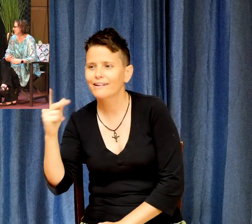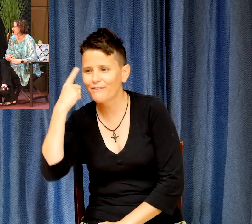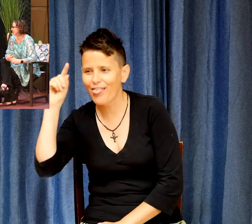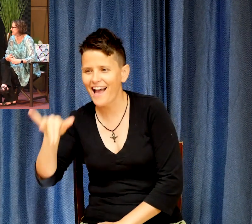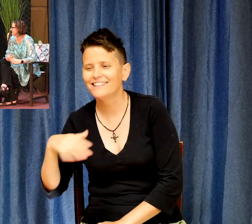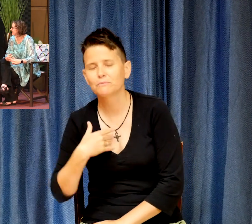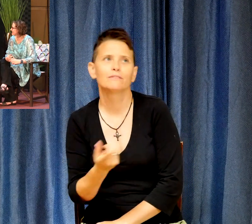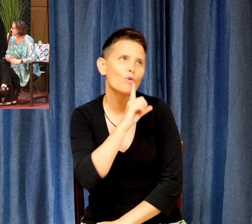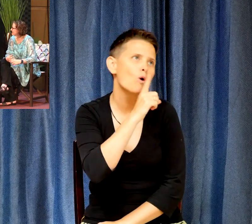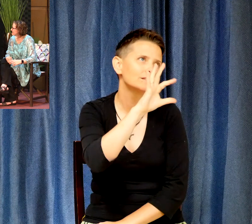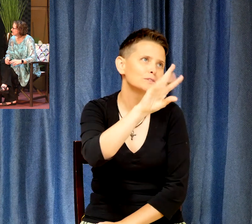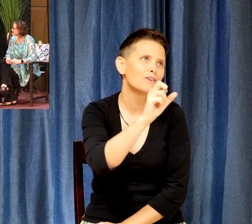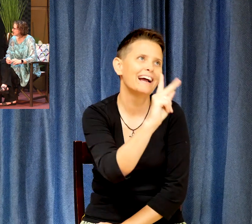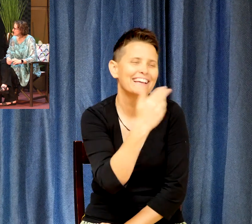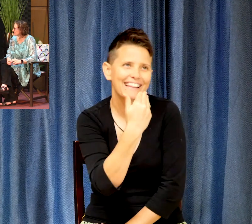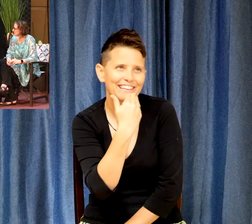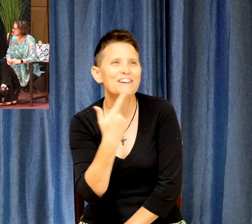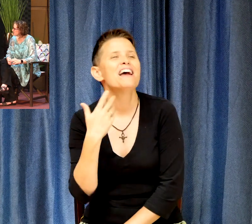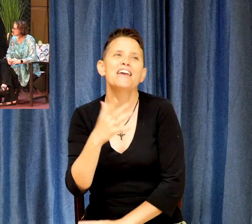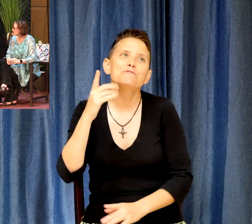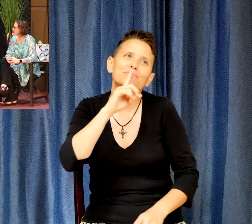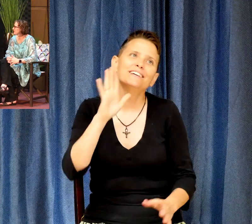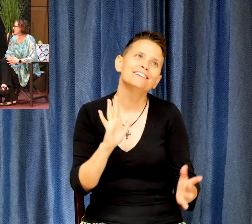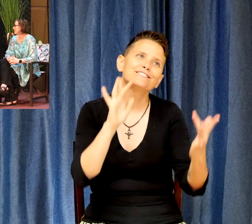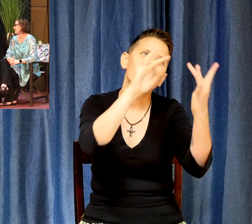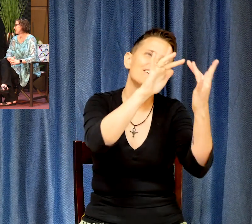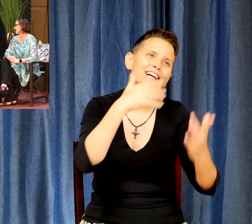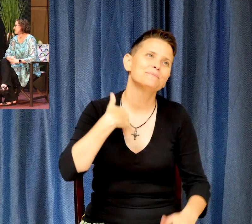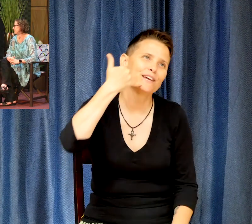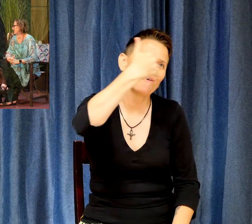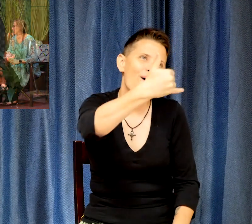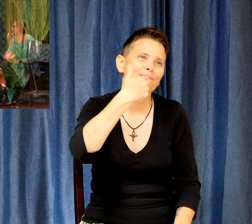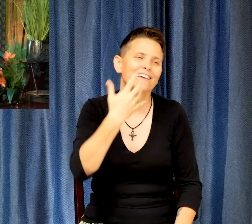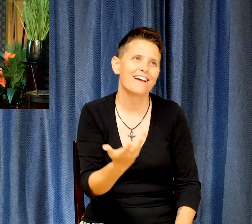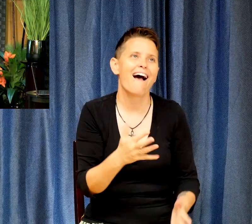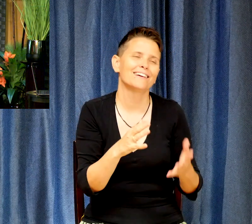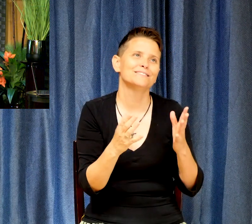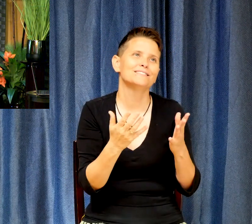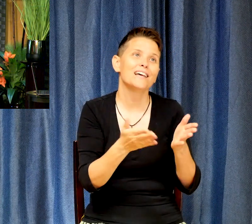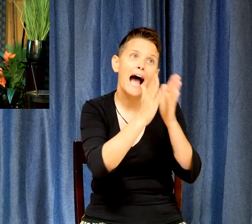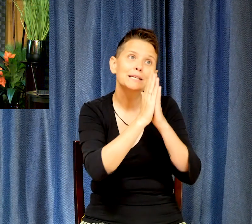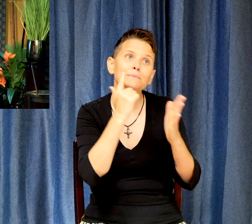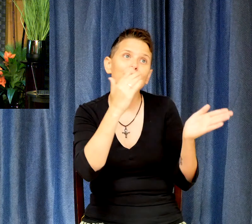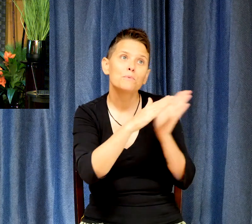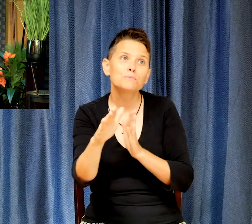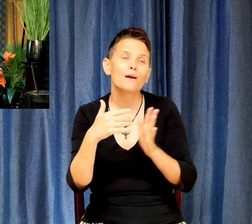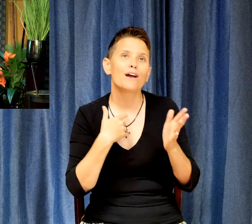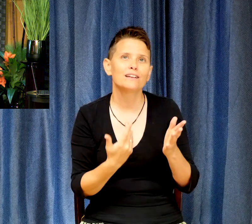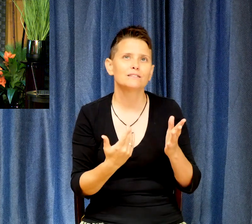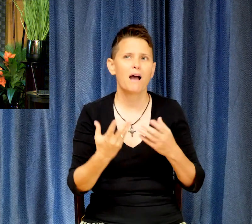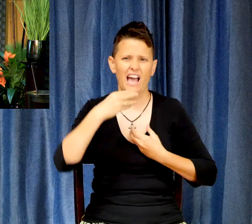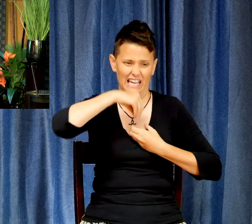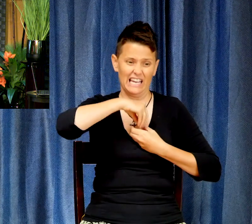and left me a beautiful message and kind of asked me if I was prepared. And I had, my inner mean girl